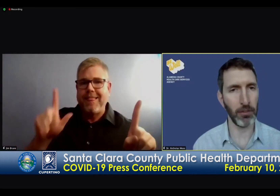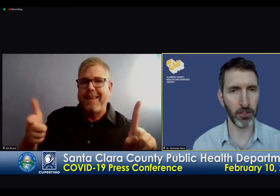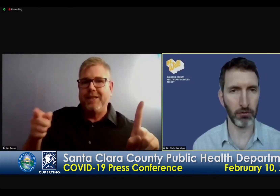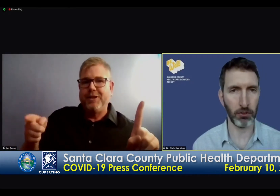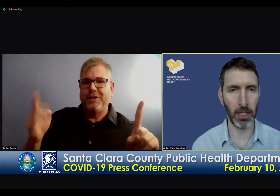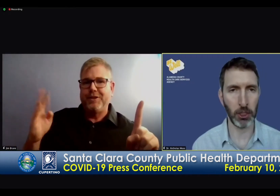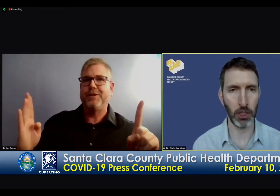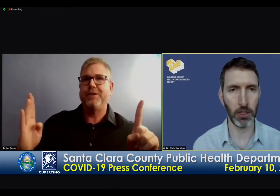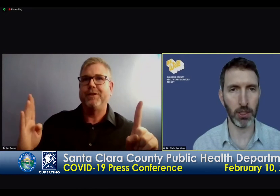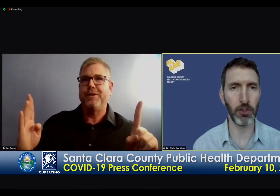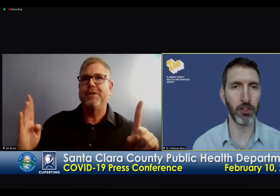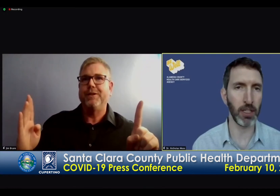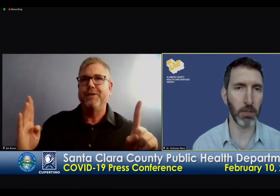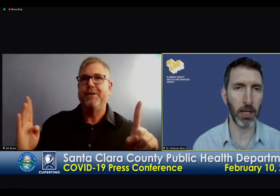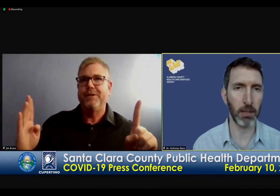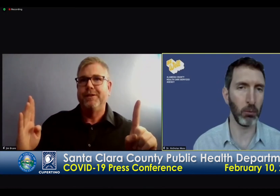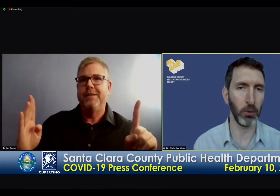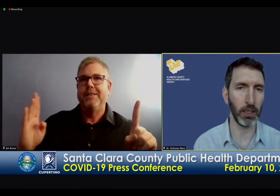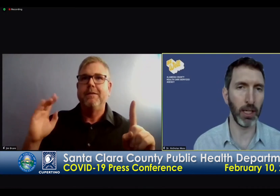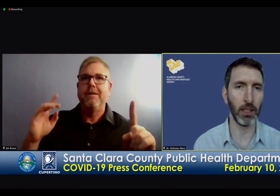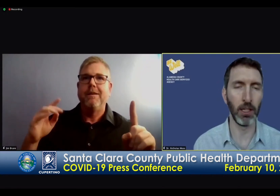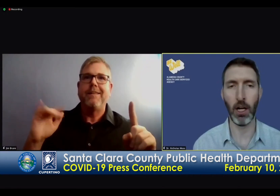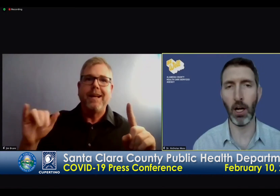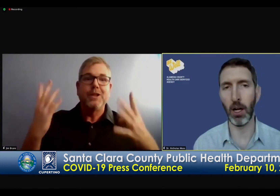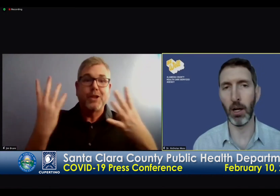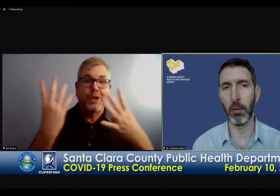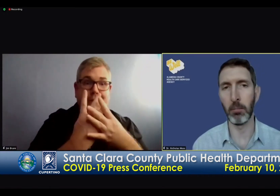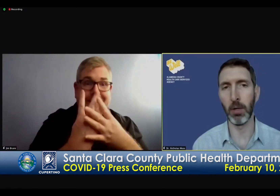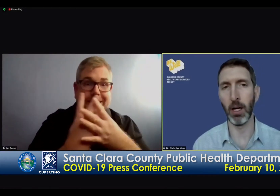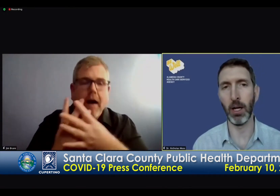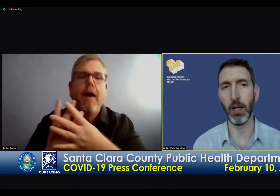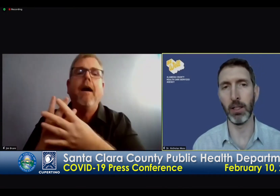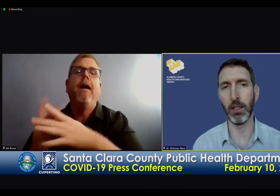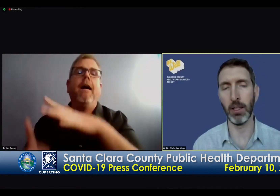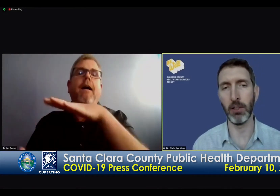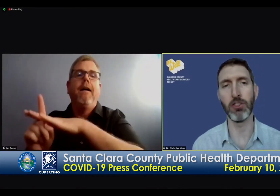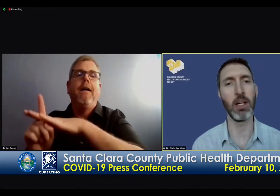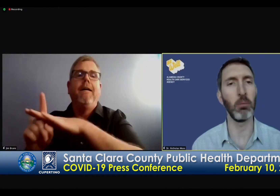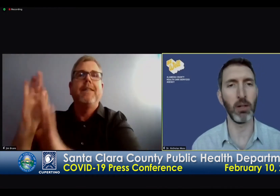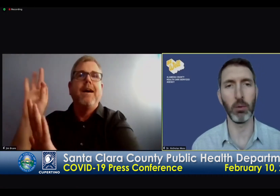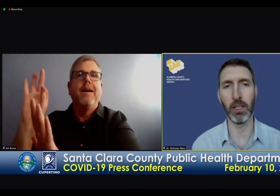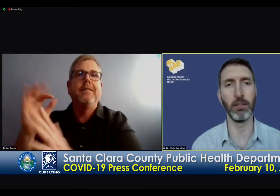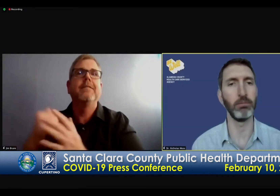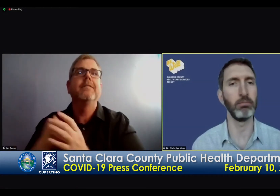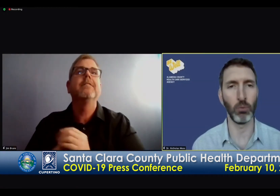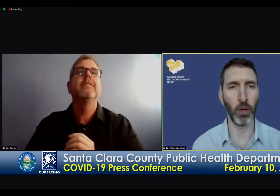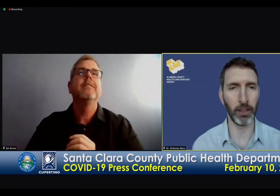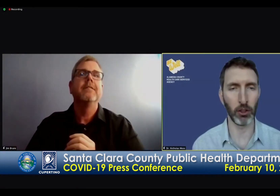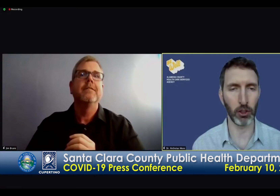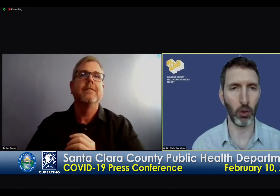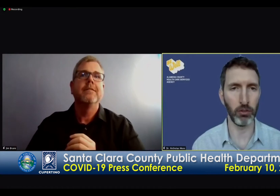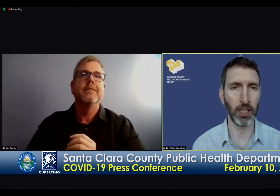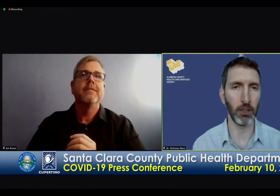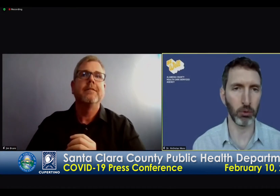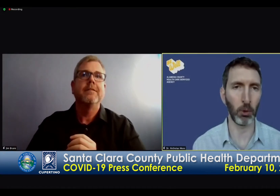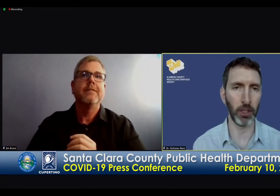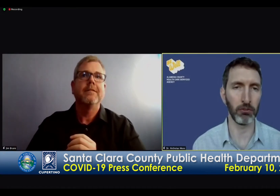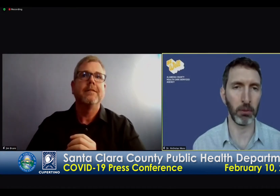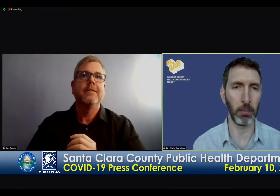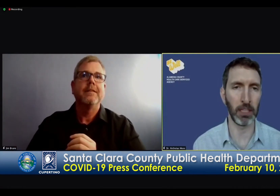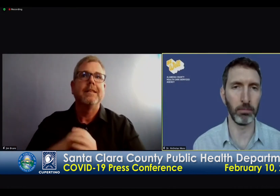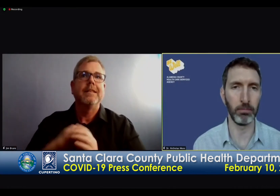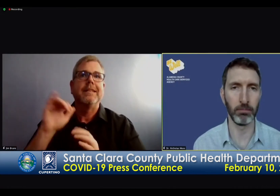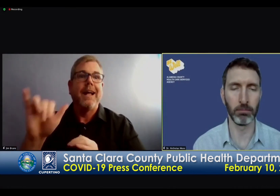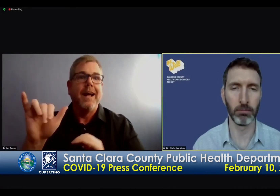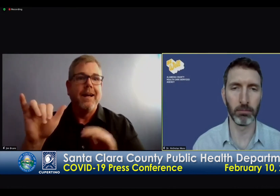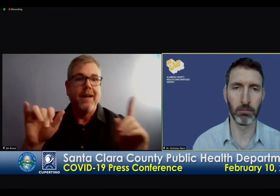this information at the same time that we get in the same way that we get regular COVID case reporting